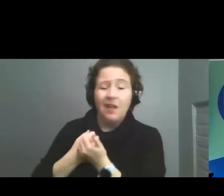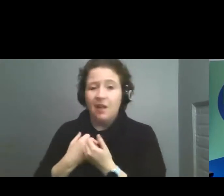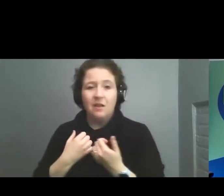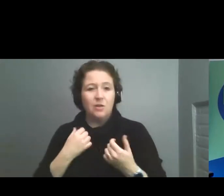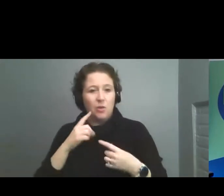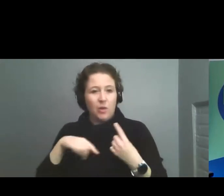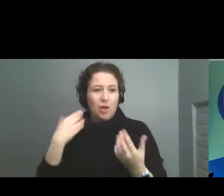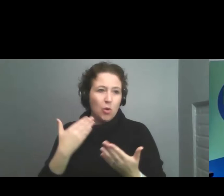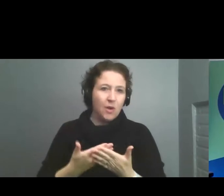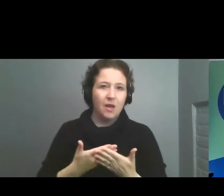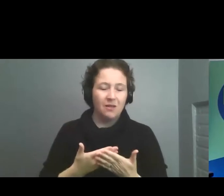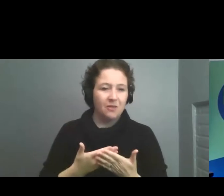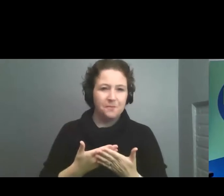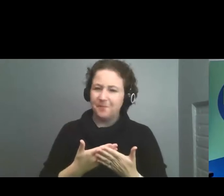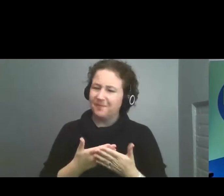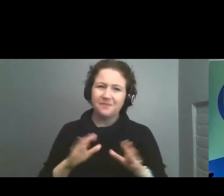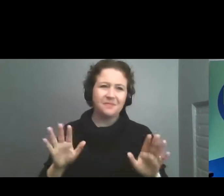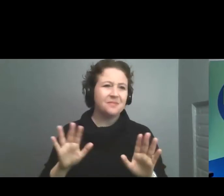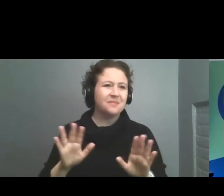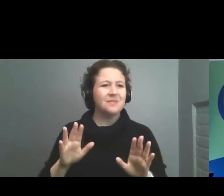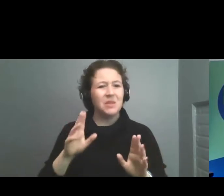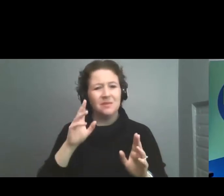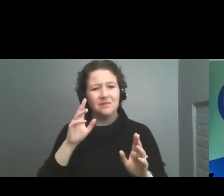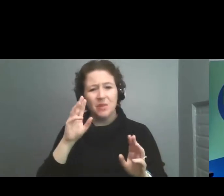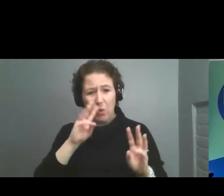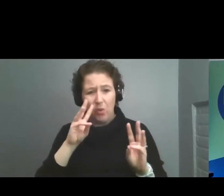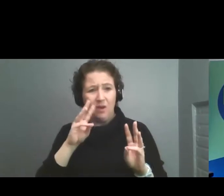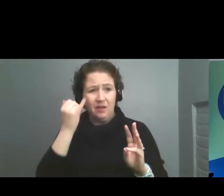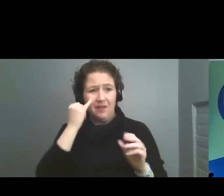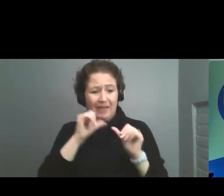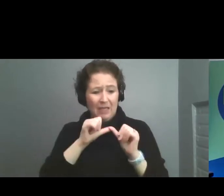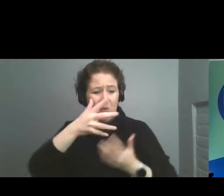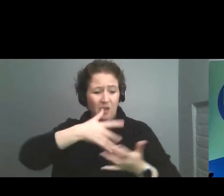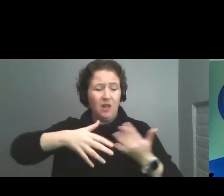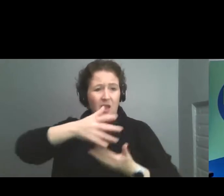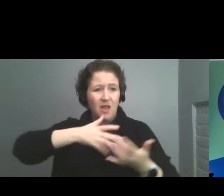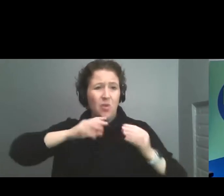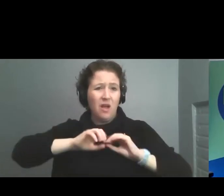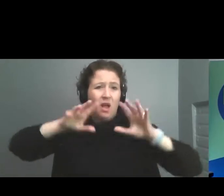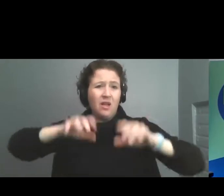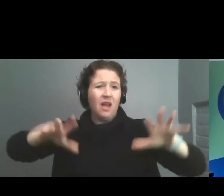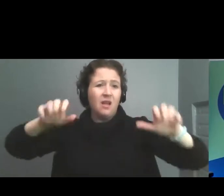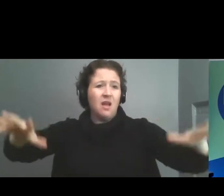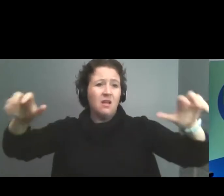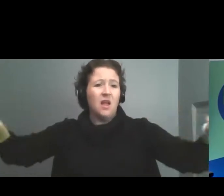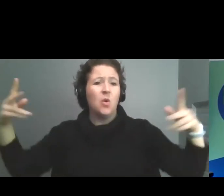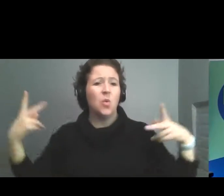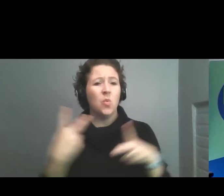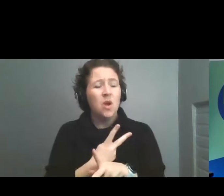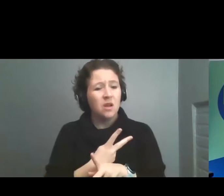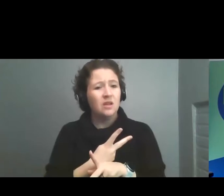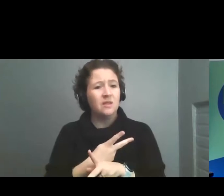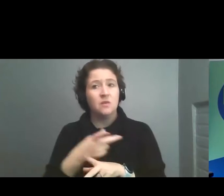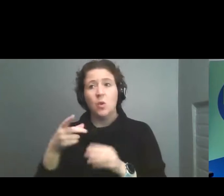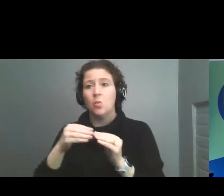arrive and depart. We worry that these gatherings will mean further spread of COVID-19, especially to the more vulnerable groups